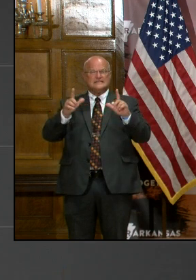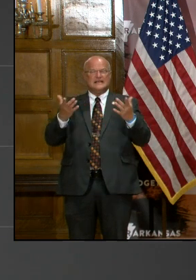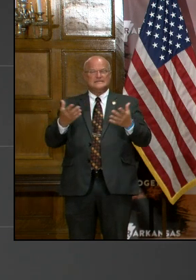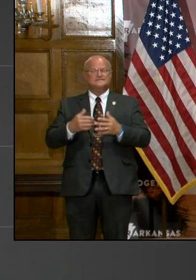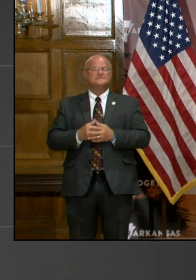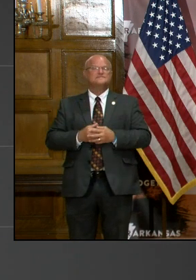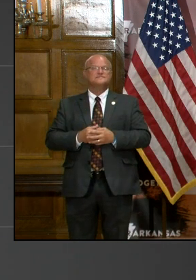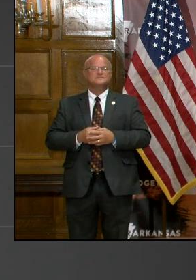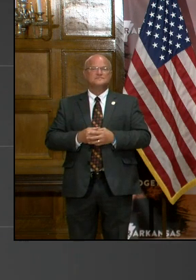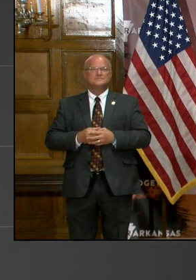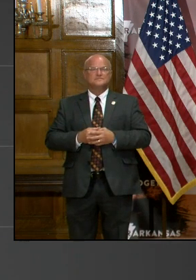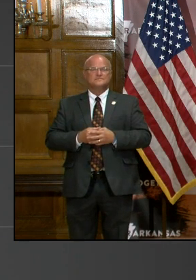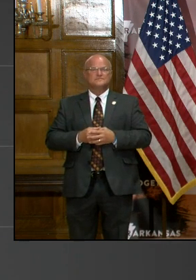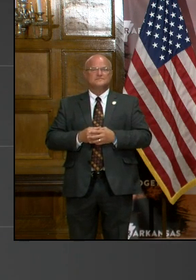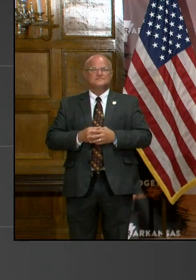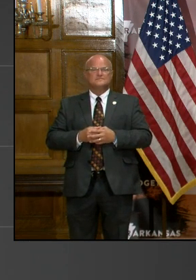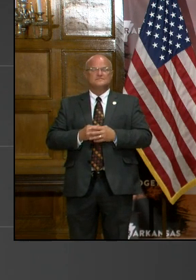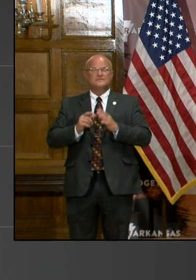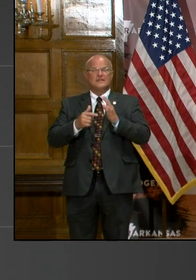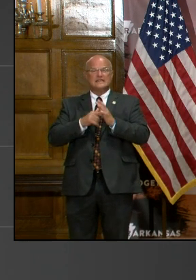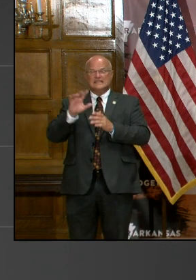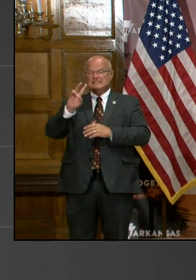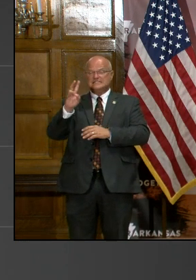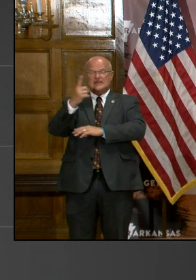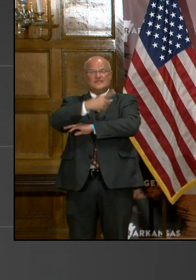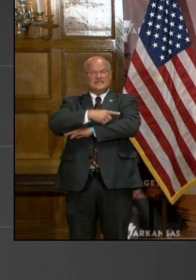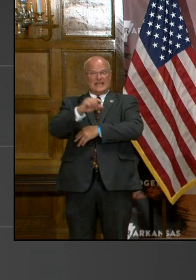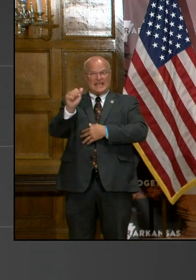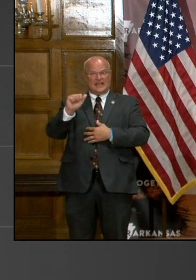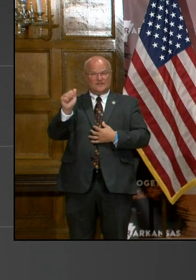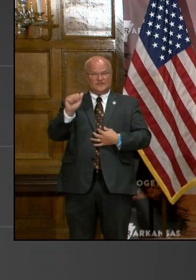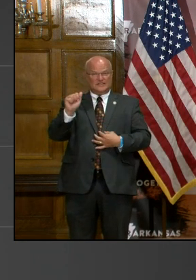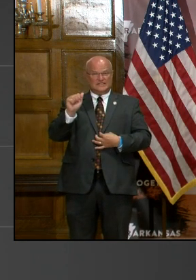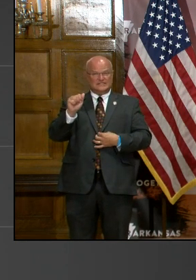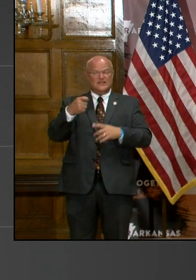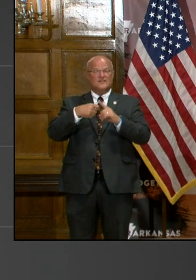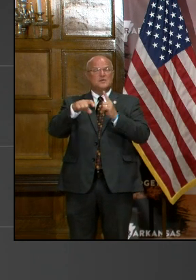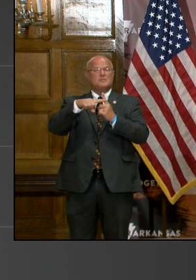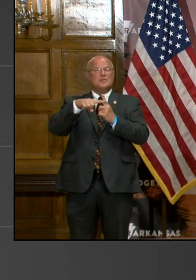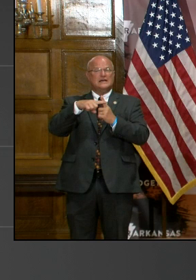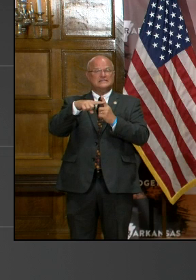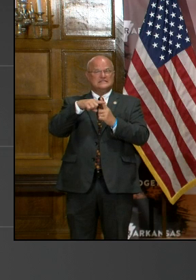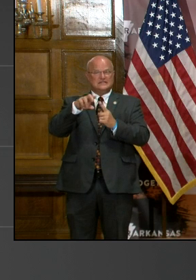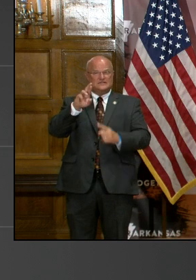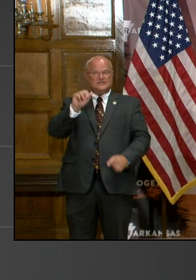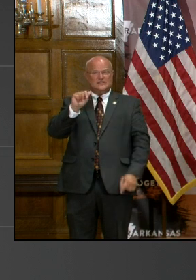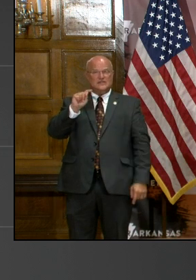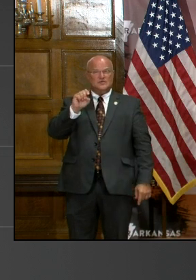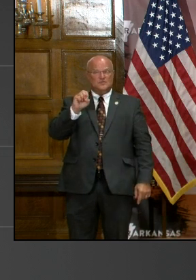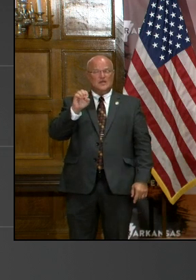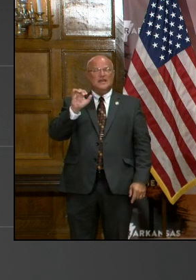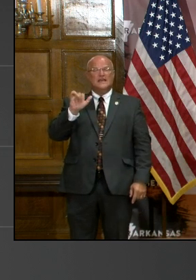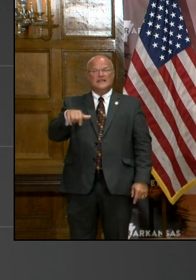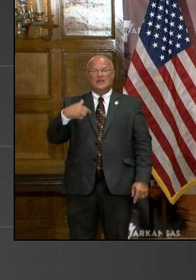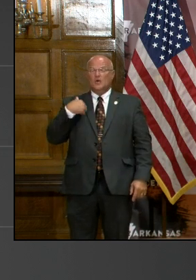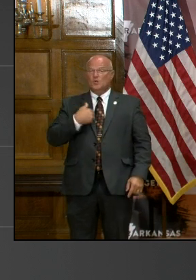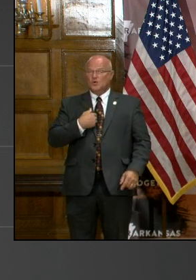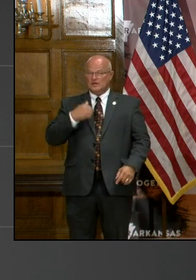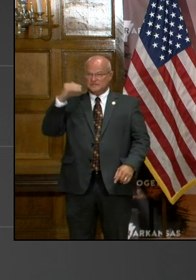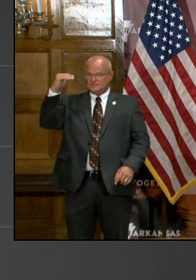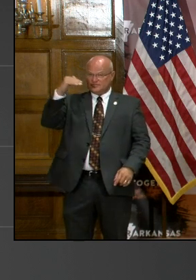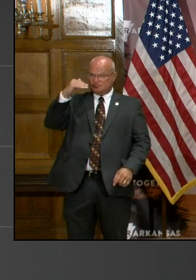slide. And this is the 7-day rolling average of our positivity rate, where we're going in the